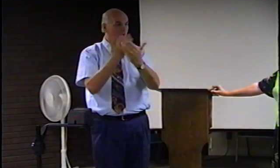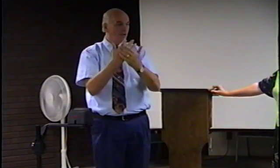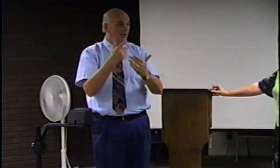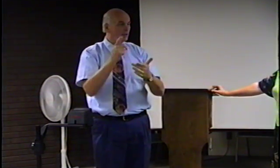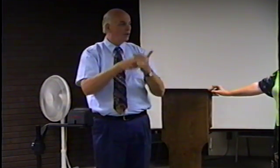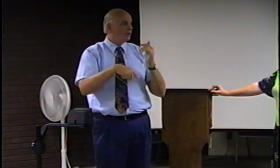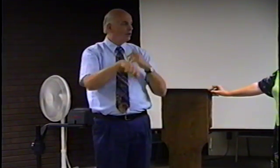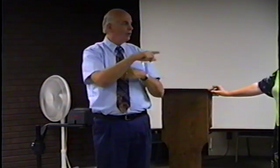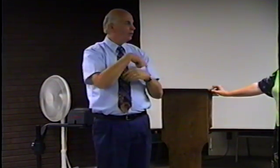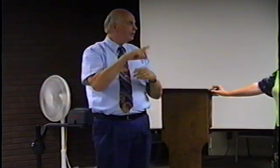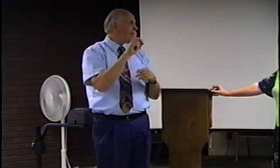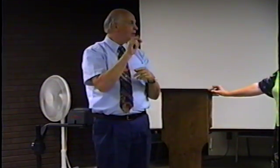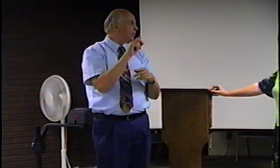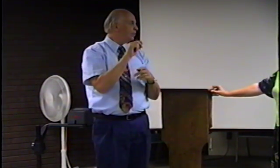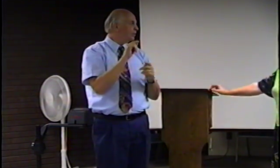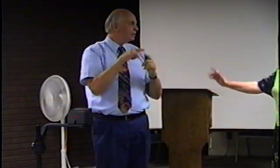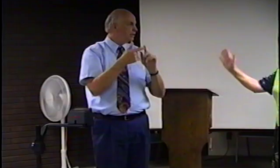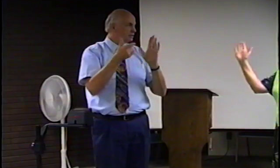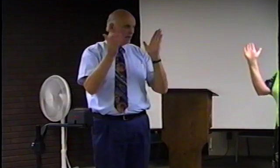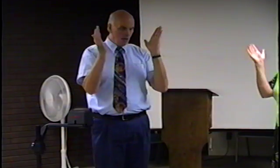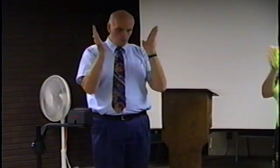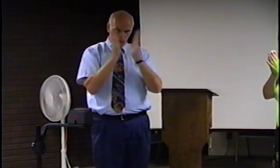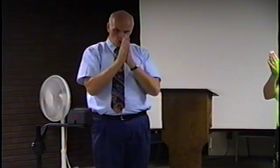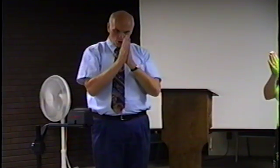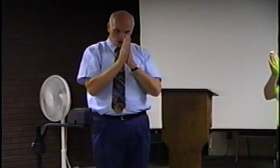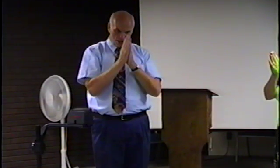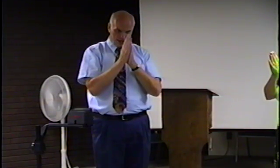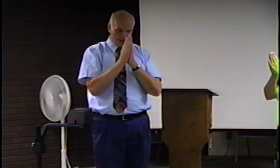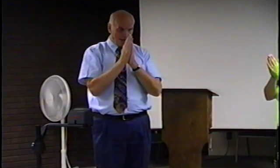prison. But they do the dumb thing.